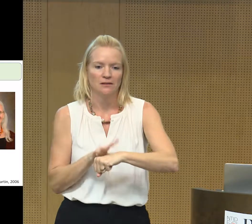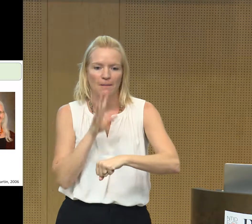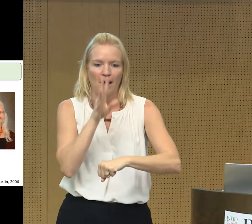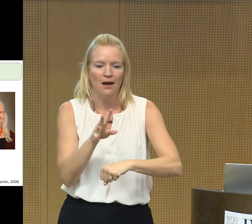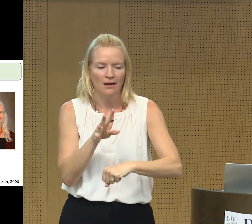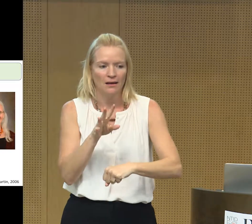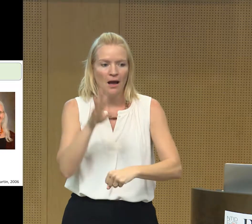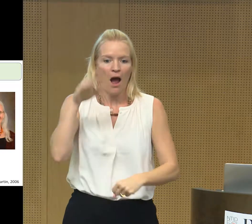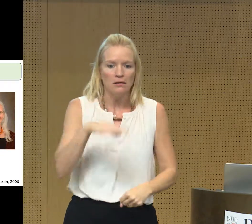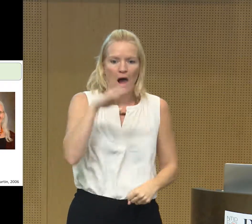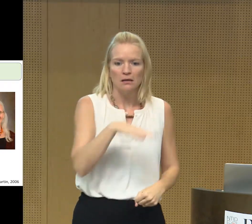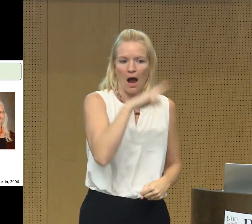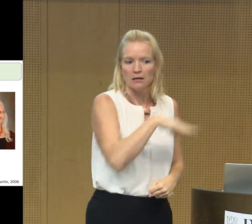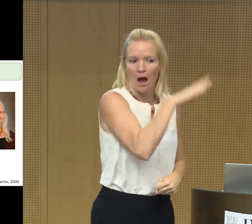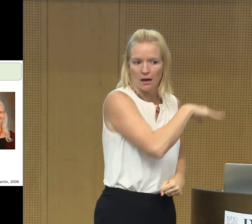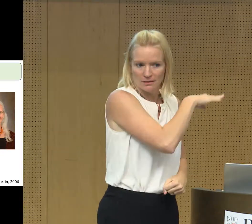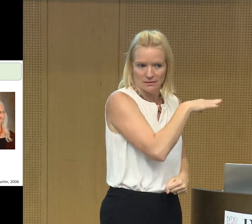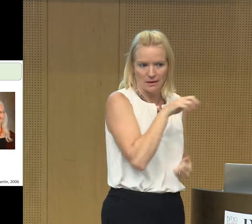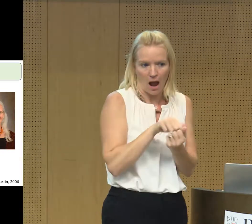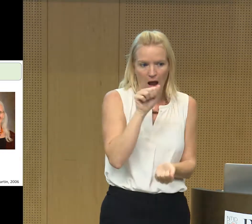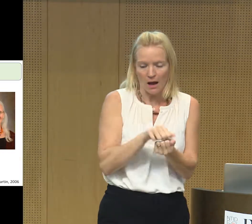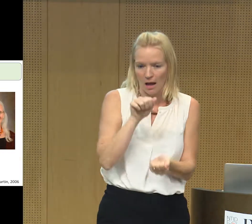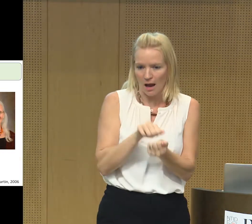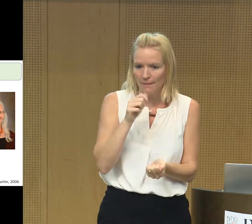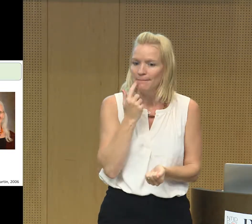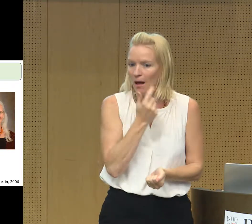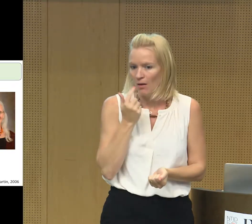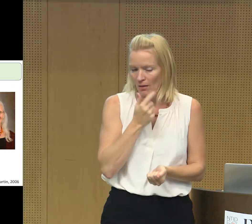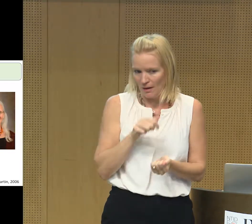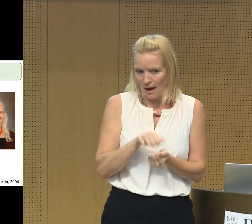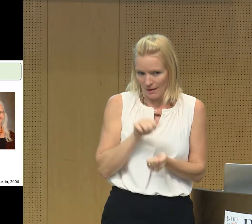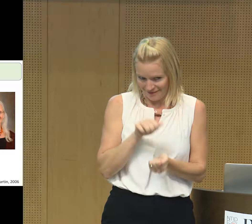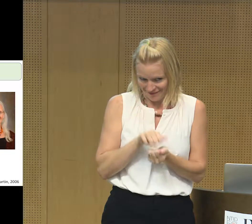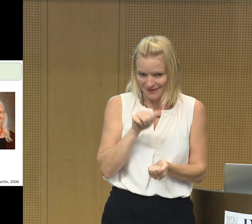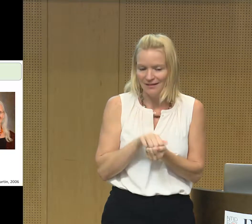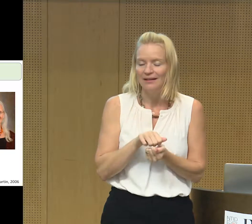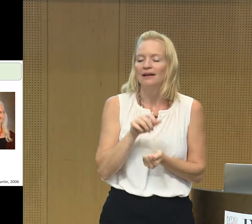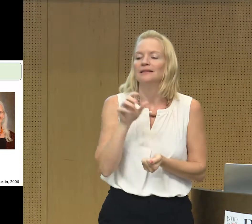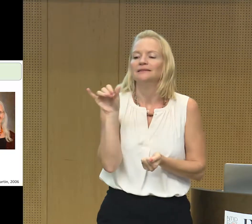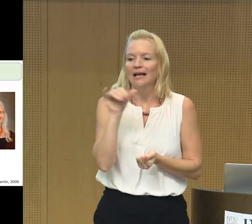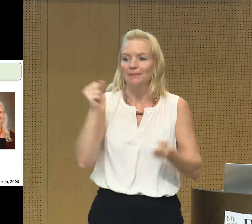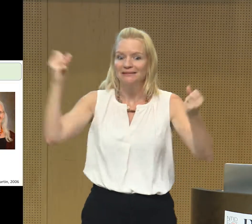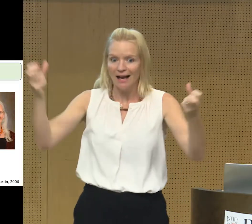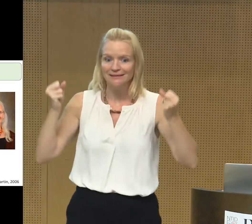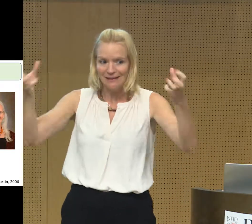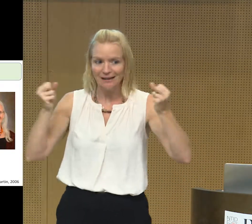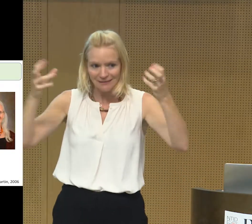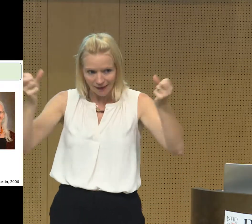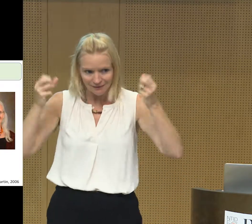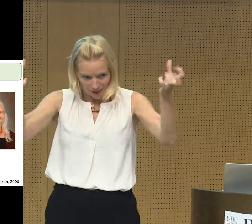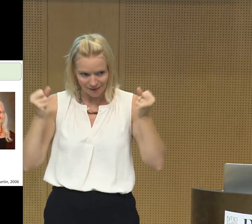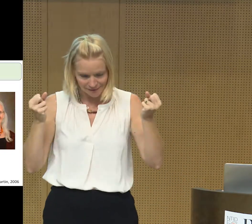right? It's the different sounds, the different movements of your mouth that make those syllables. And the same thing is true in sign language.